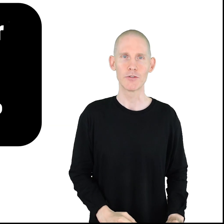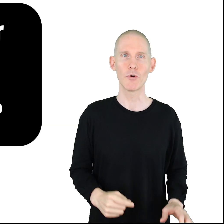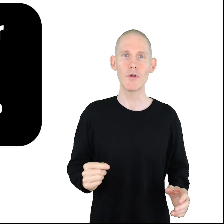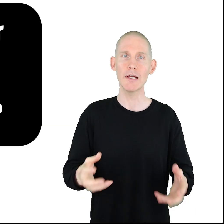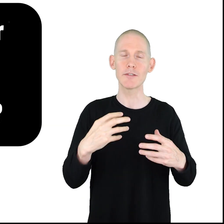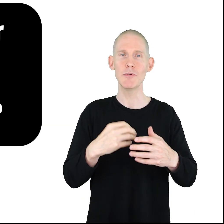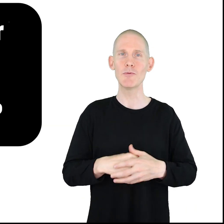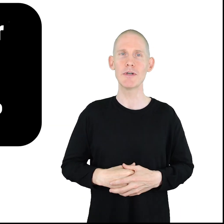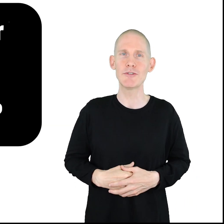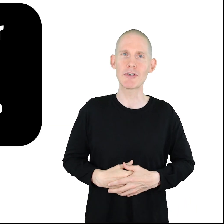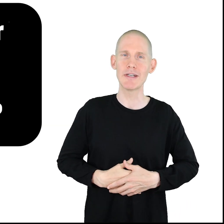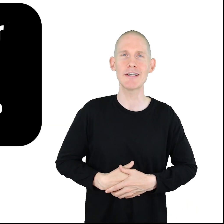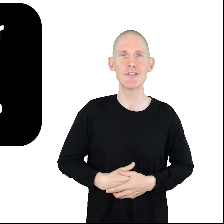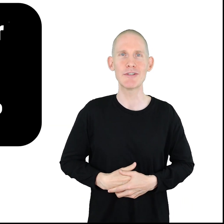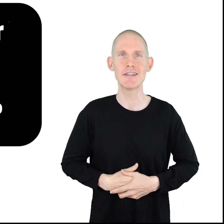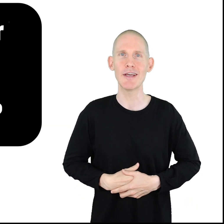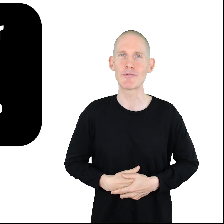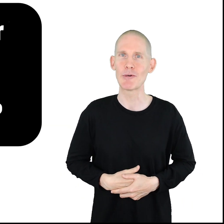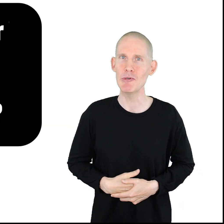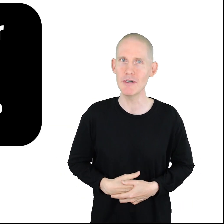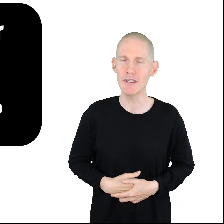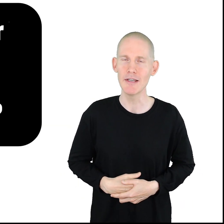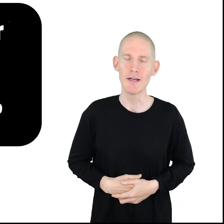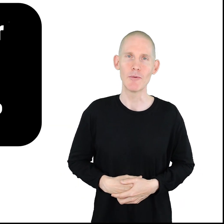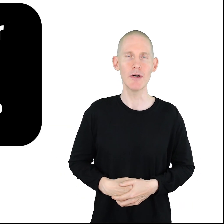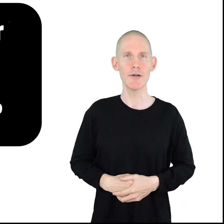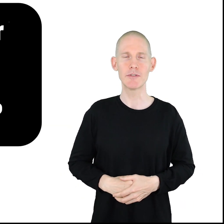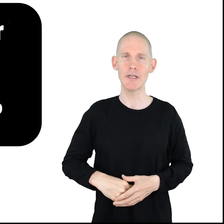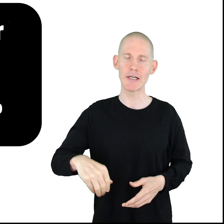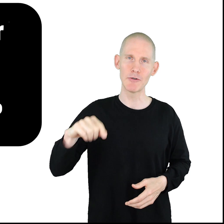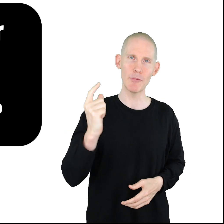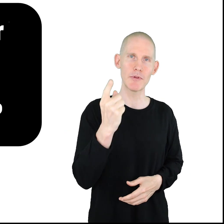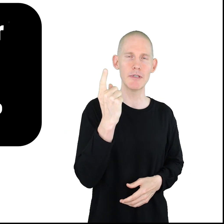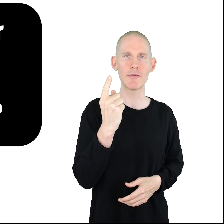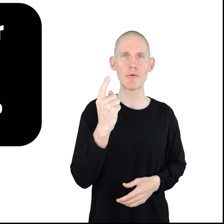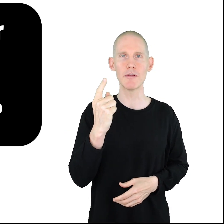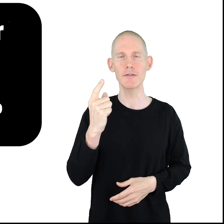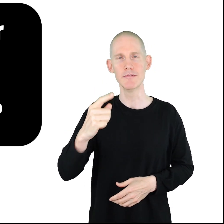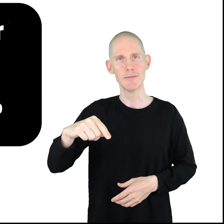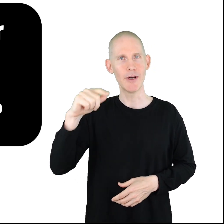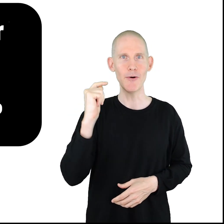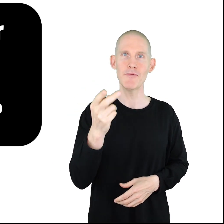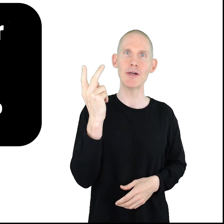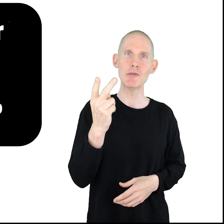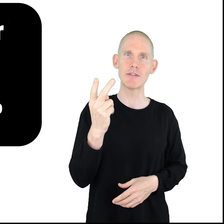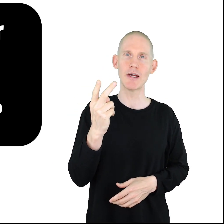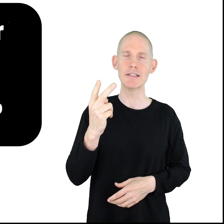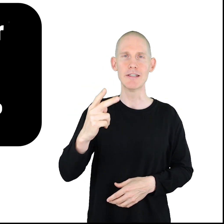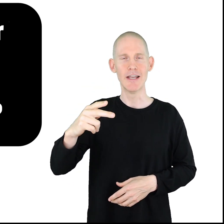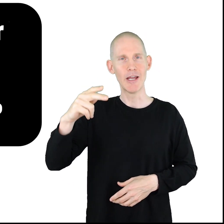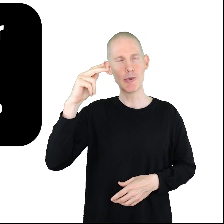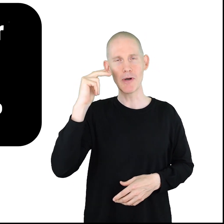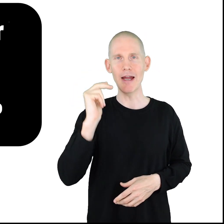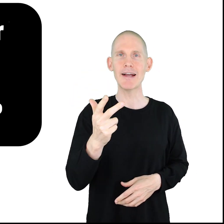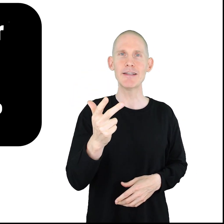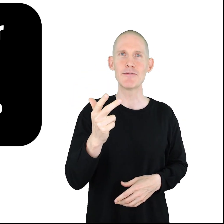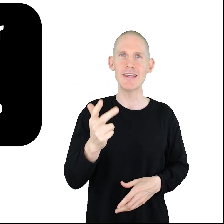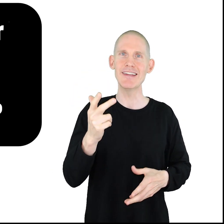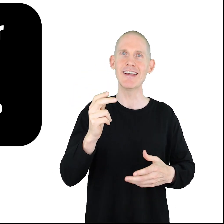So if you ask me, what is your connection to the deaf community? Well, I would say I grew up with a deaf brother. My whole family signs. And we were active in and